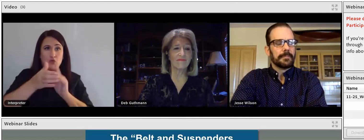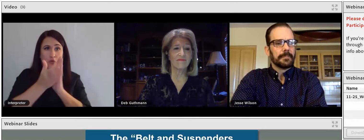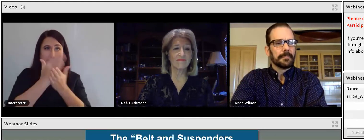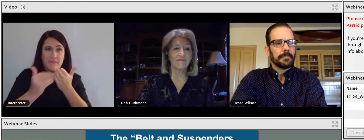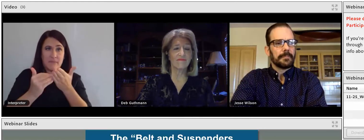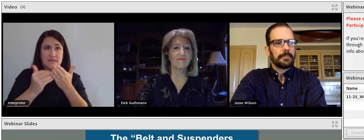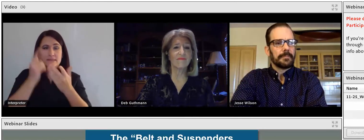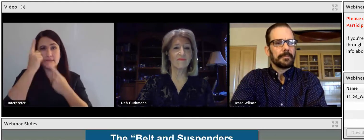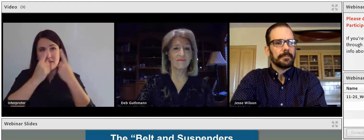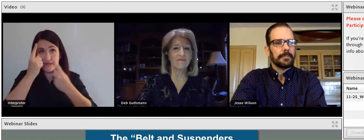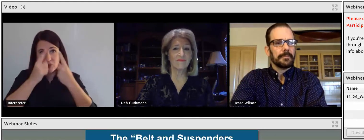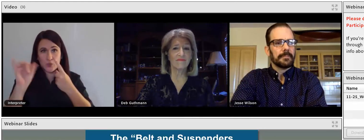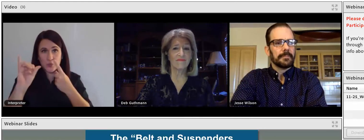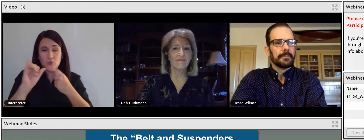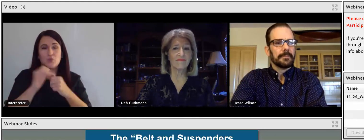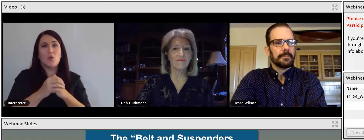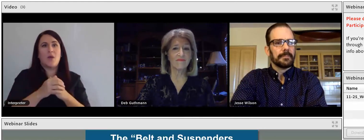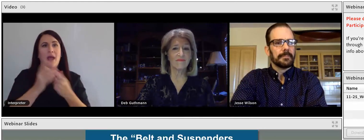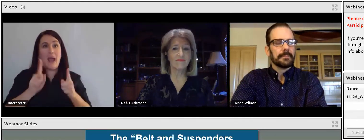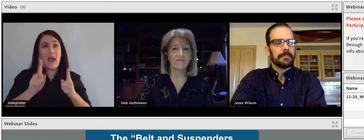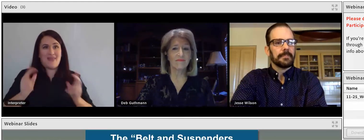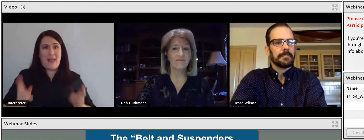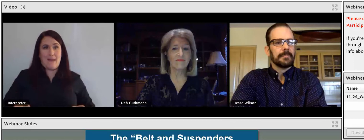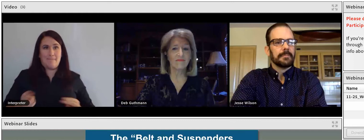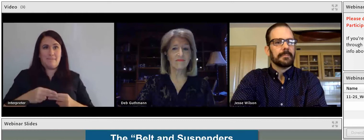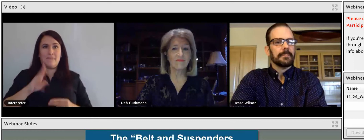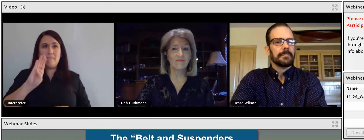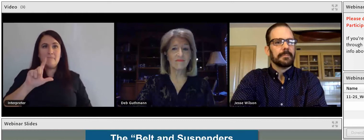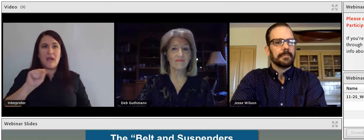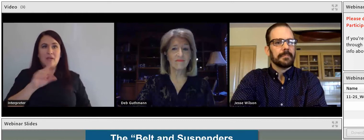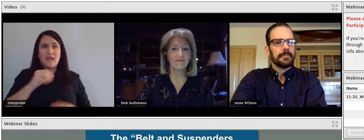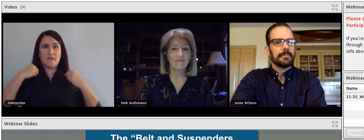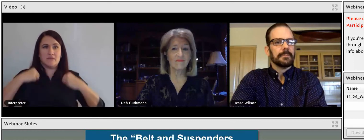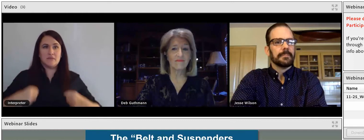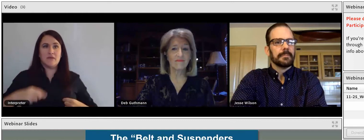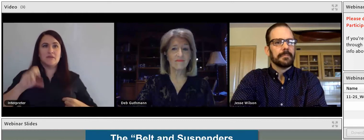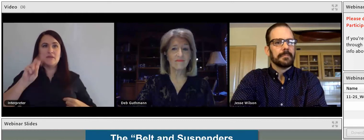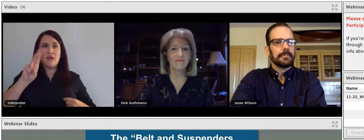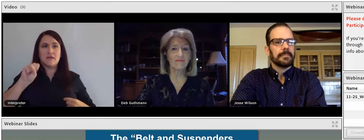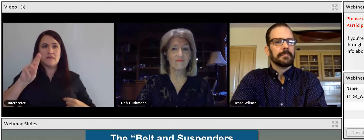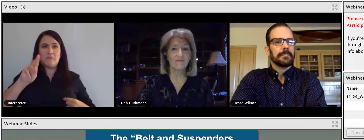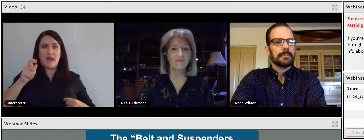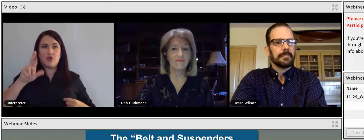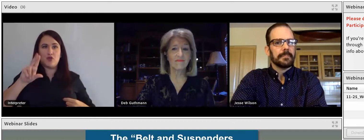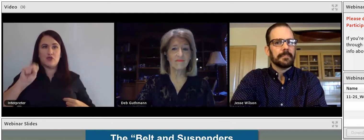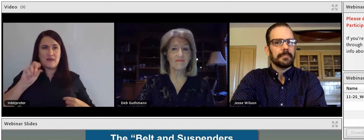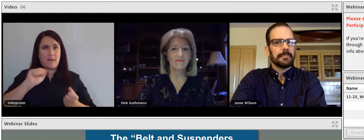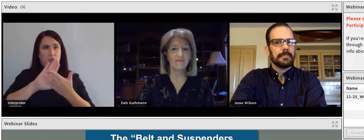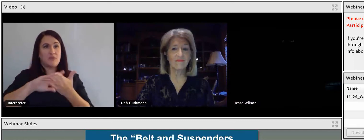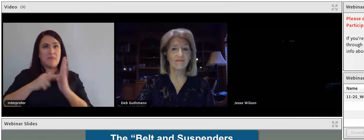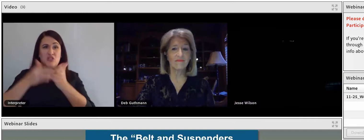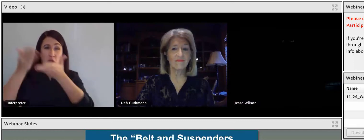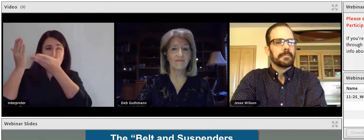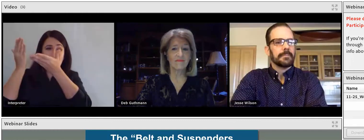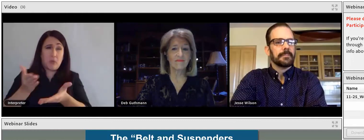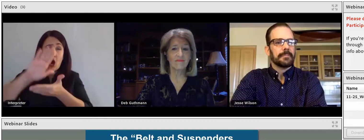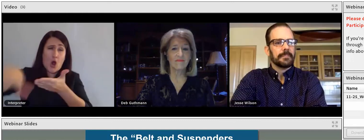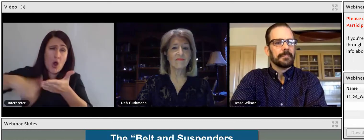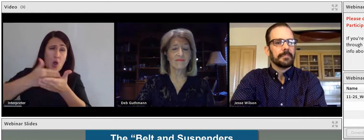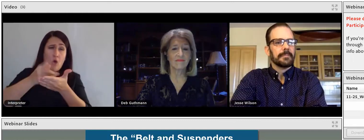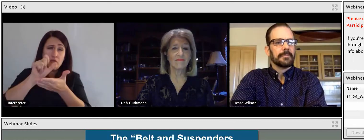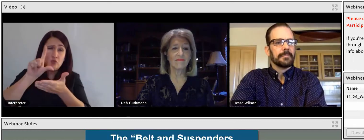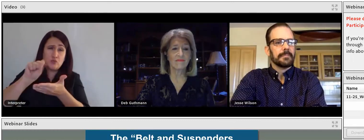consider. And so the belt and suspenders approach is the idea that you bring all the tools to bear that you possibly can.